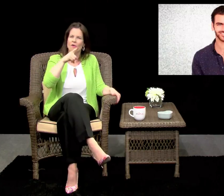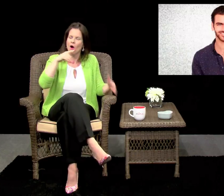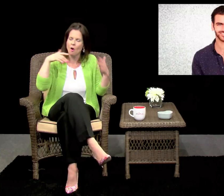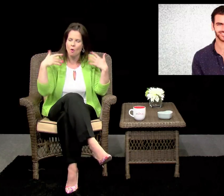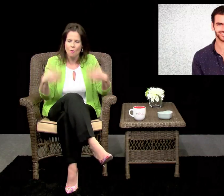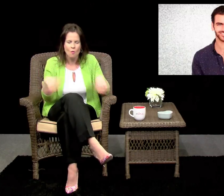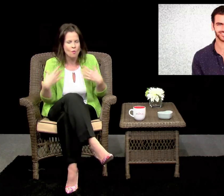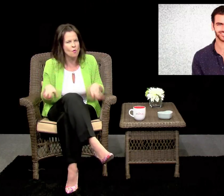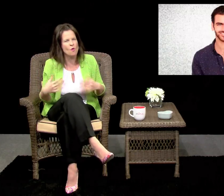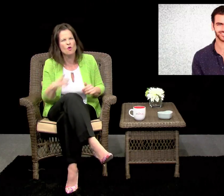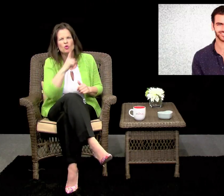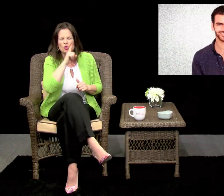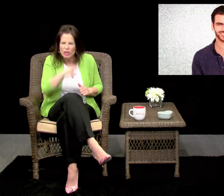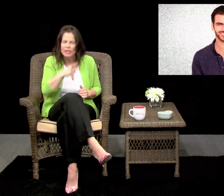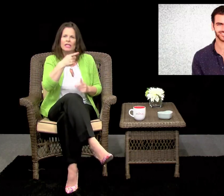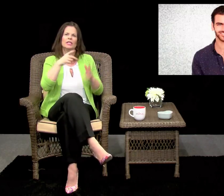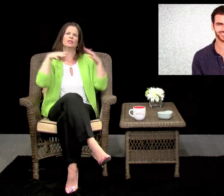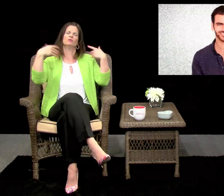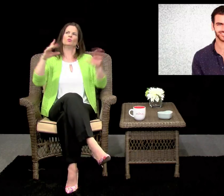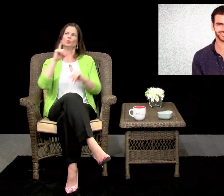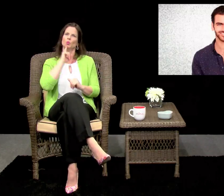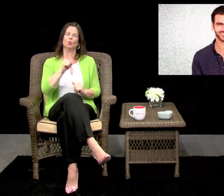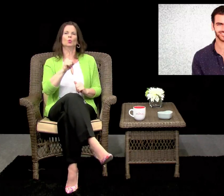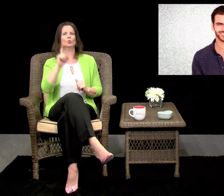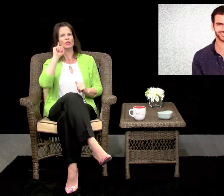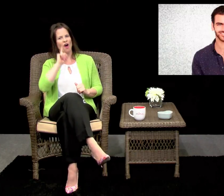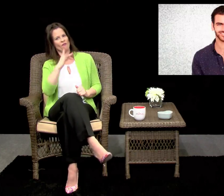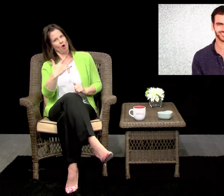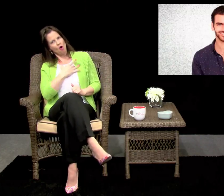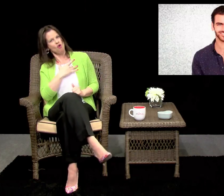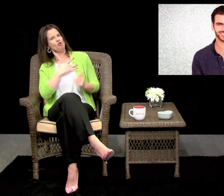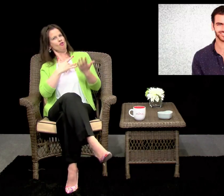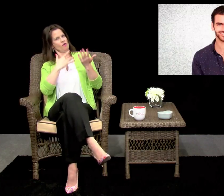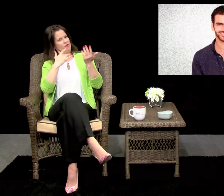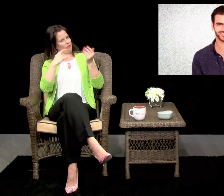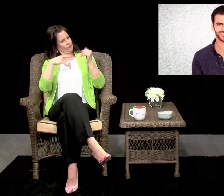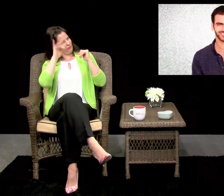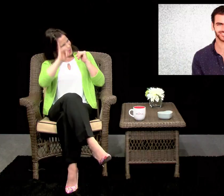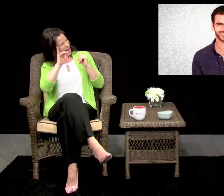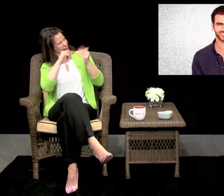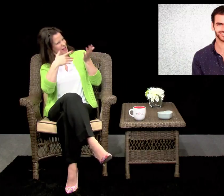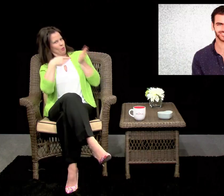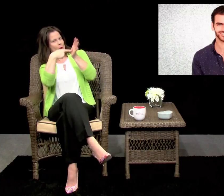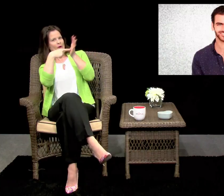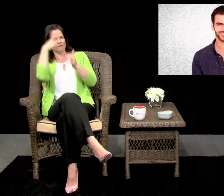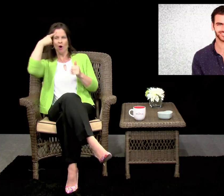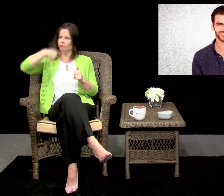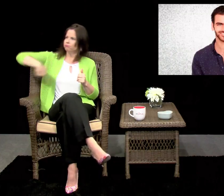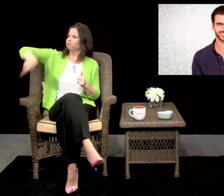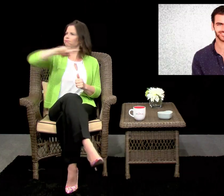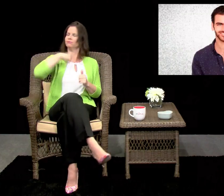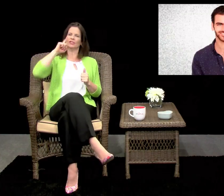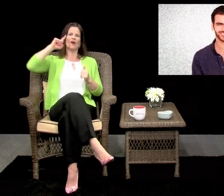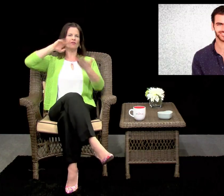Nyle DiMarco. Oh, really? He really and truly has a deaf heart.